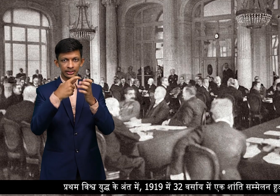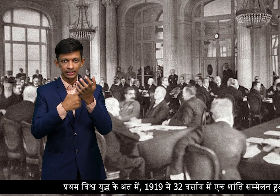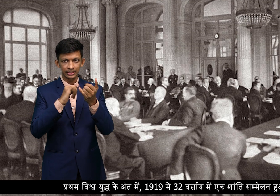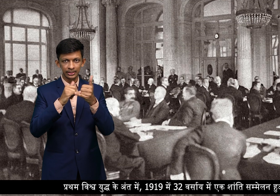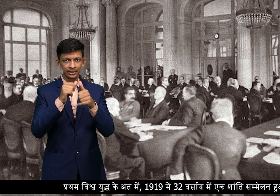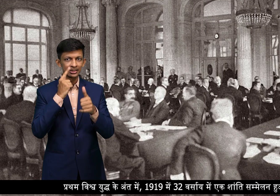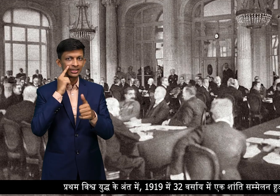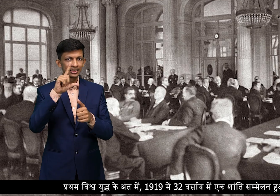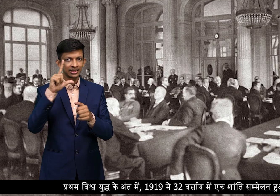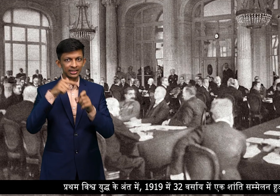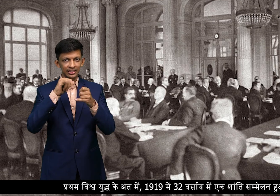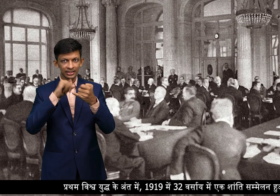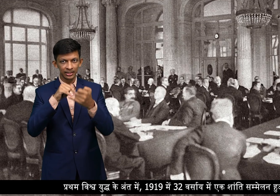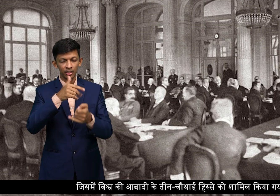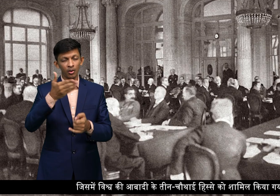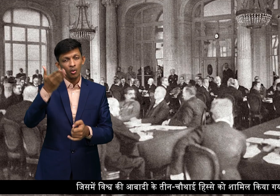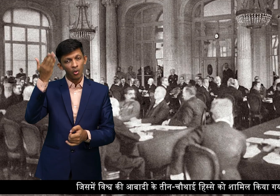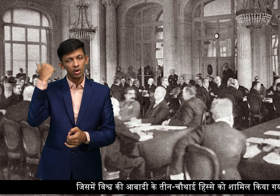Versailles.